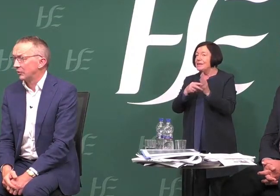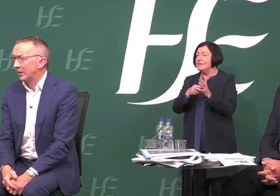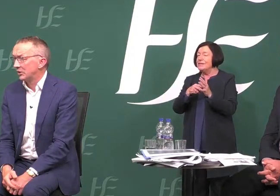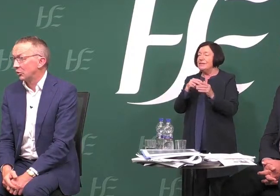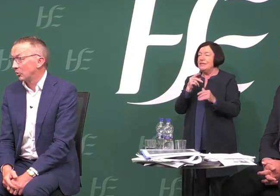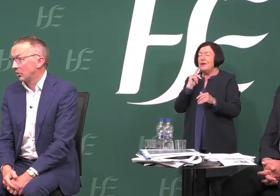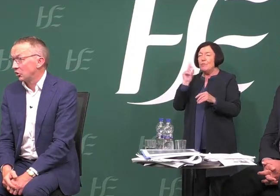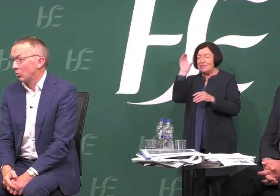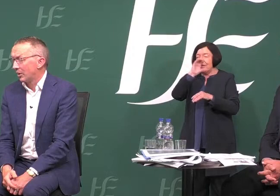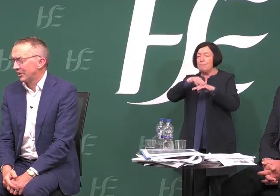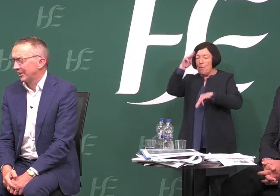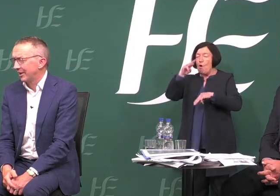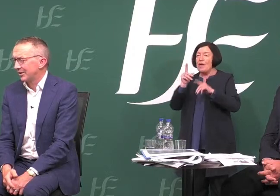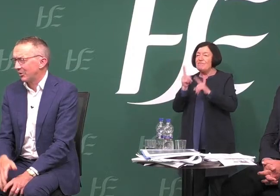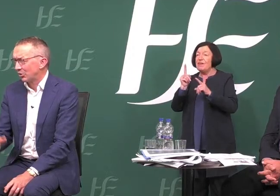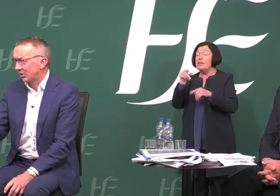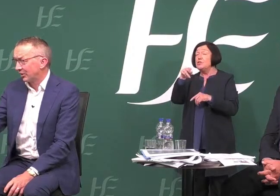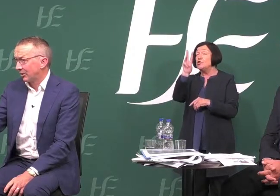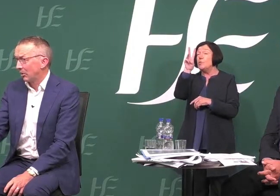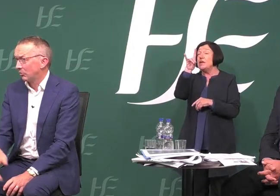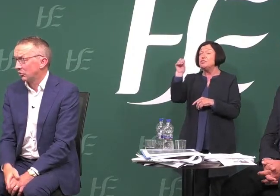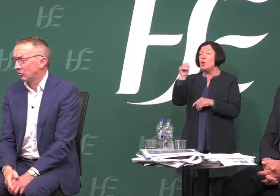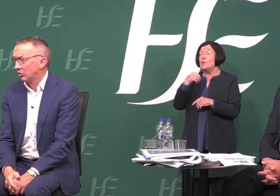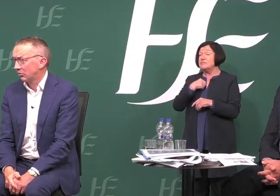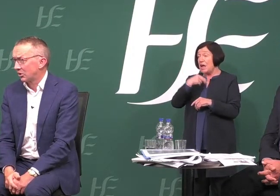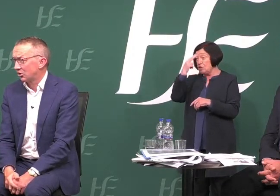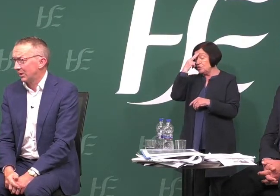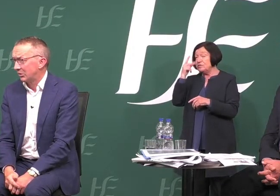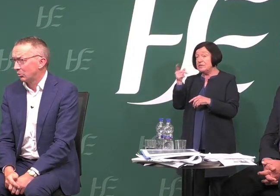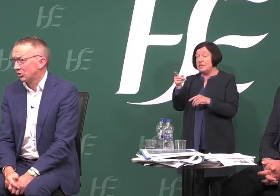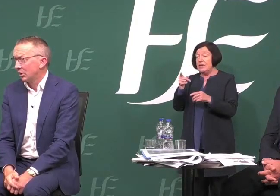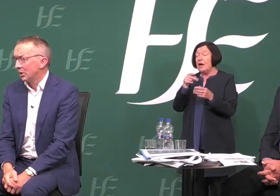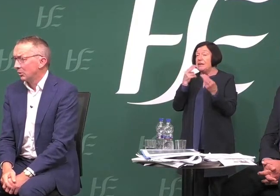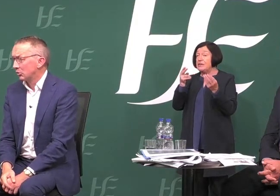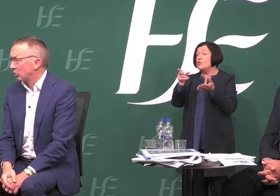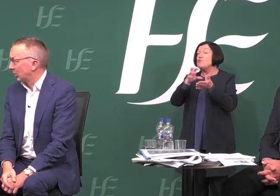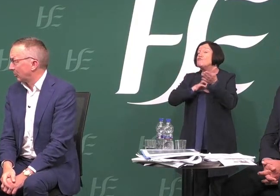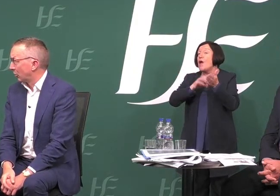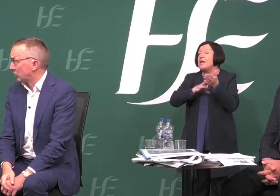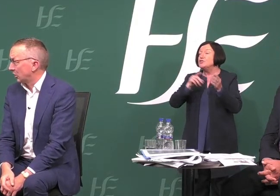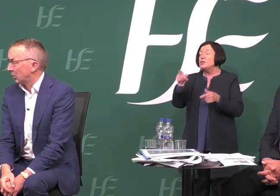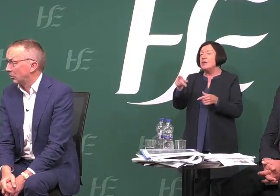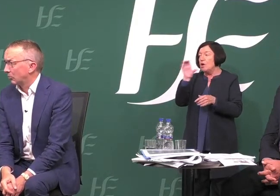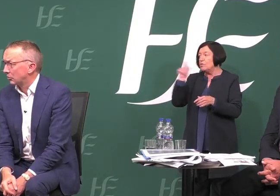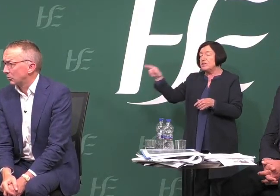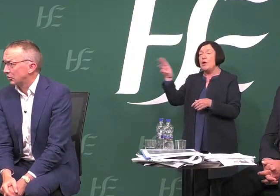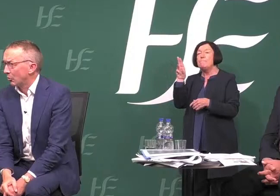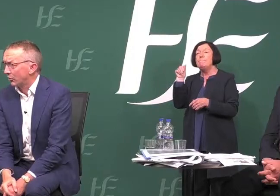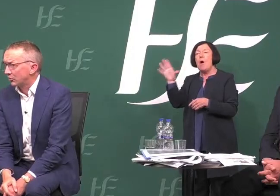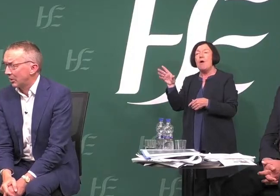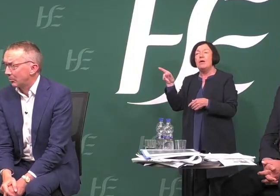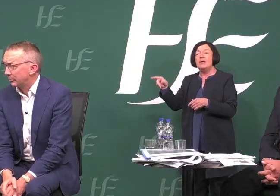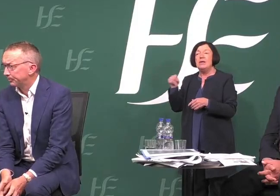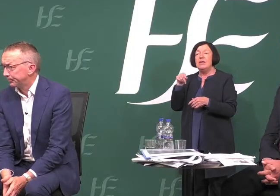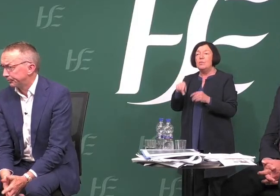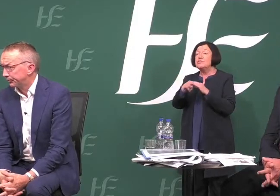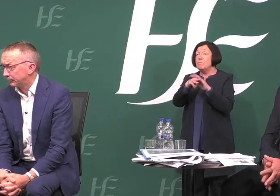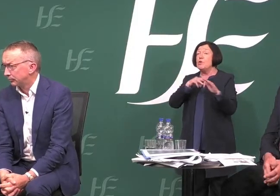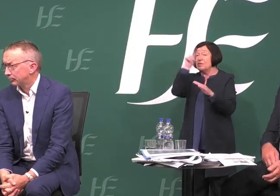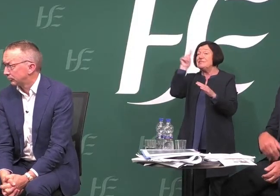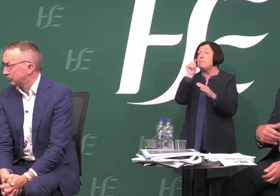more definitive advice. The WHO, as I understand it, I'm subject to correction here, was looking at was the month of